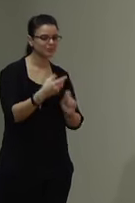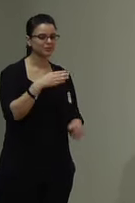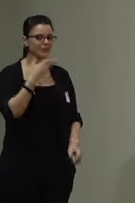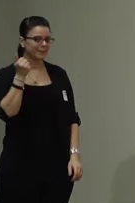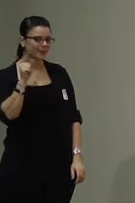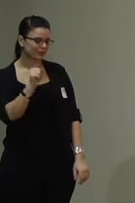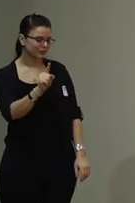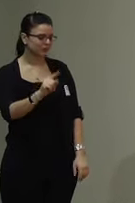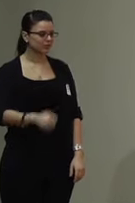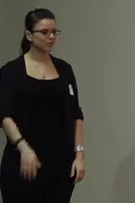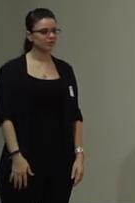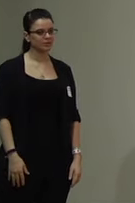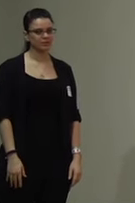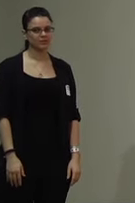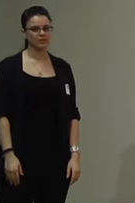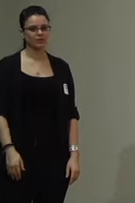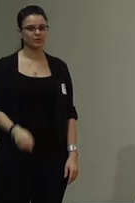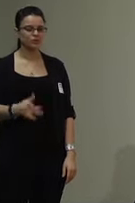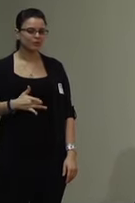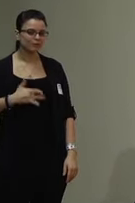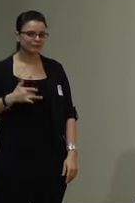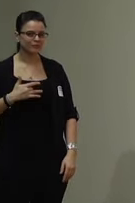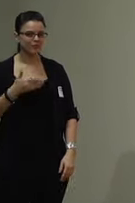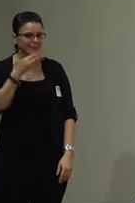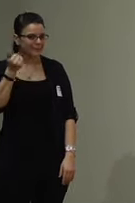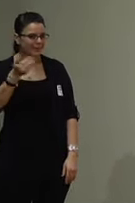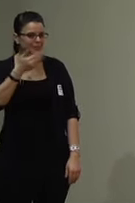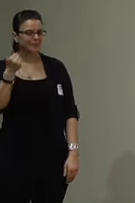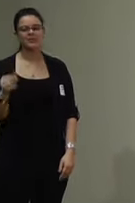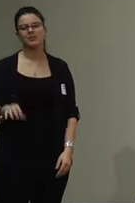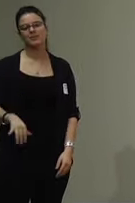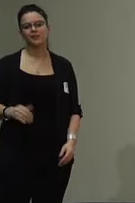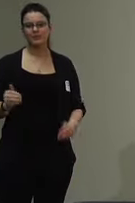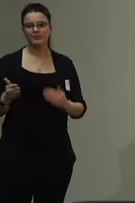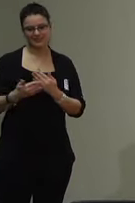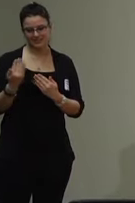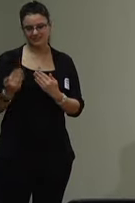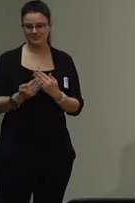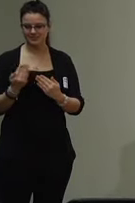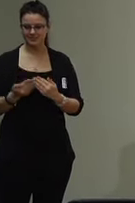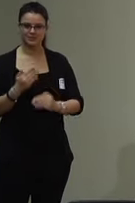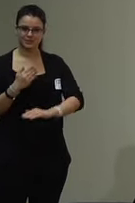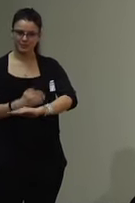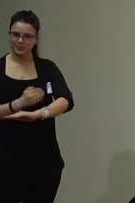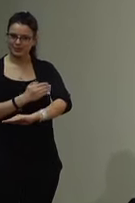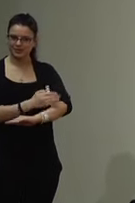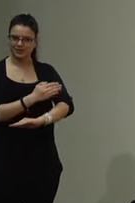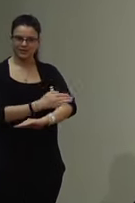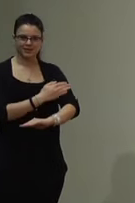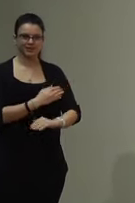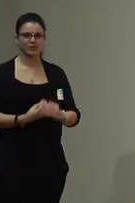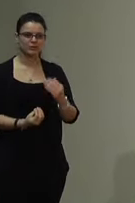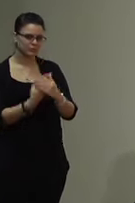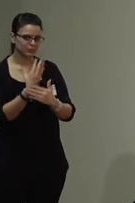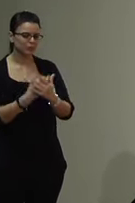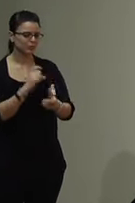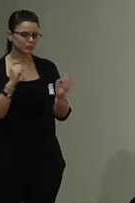by little, I think you'll see as you're feeling better and better that it becomes easier and easier to switch to a totally plant-based diet.